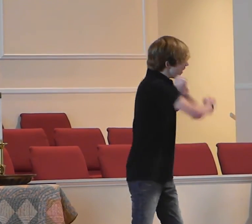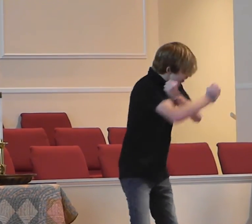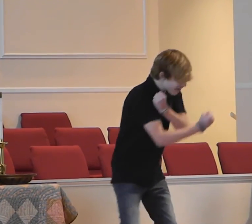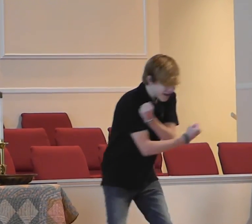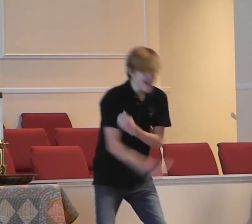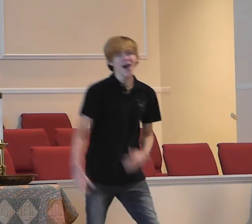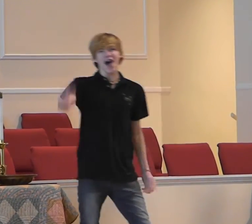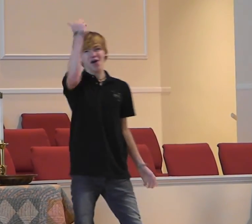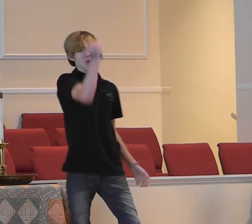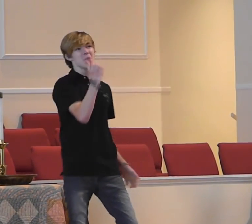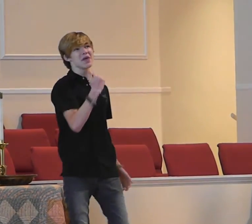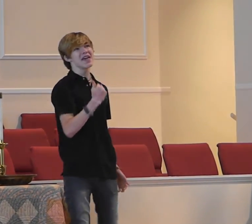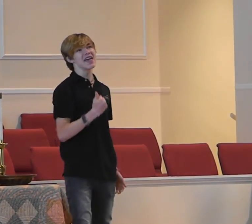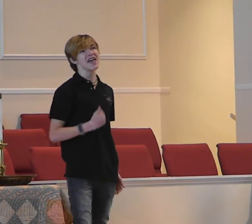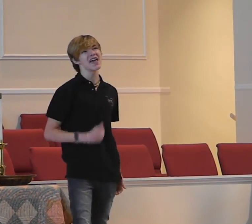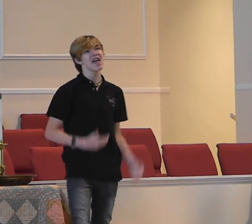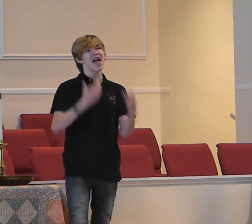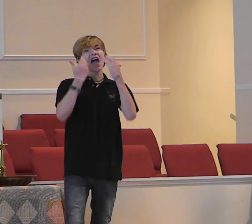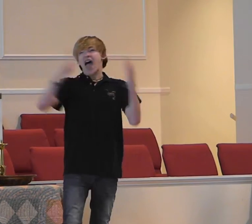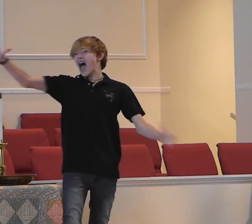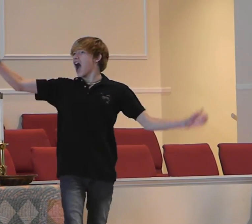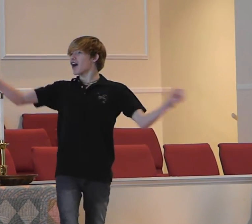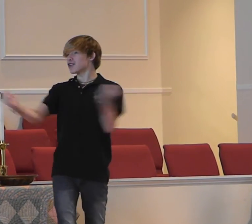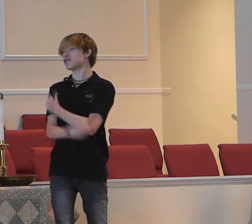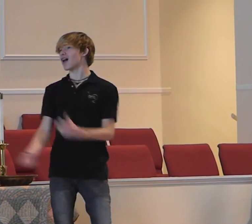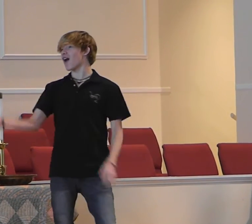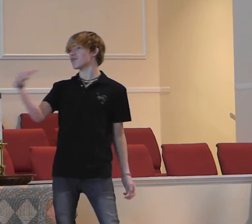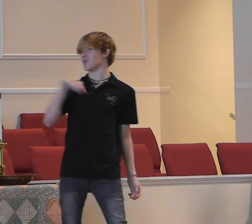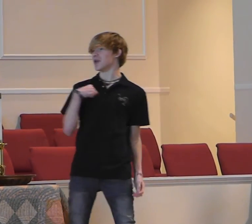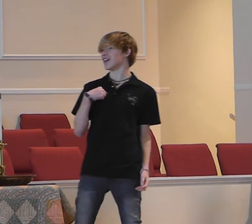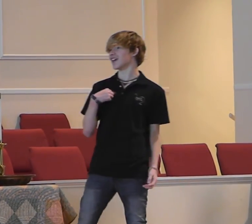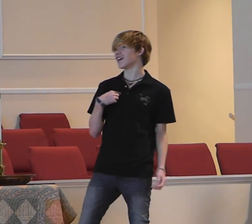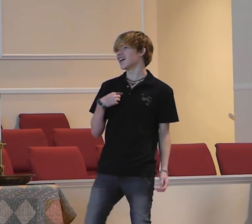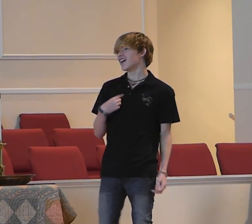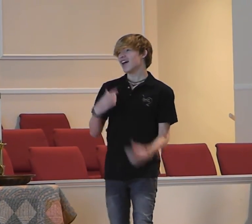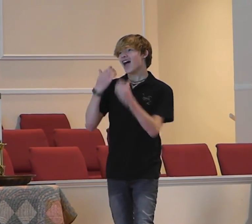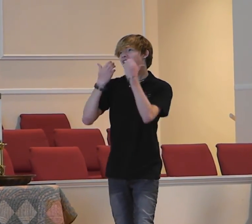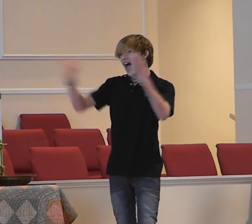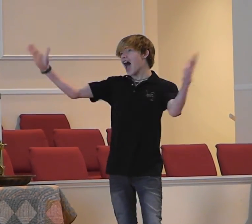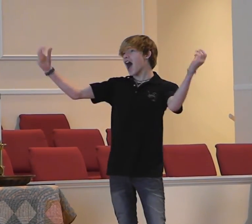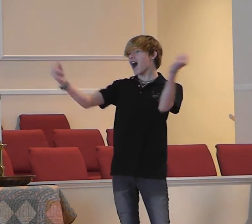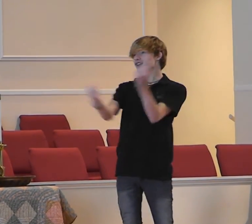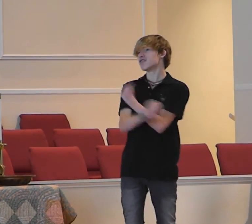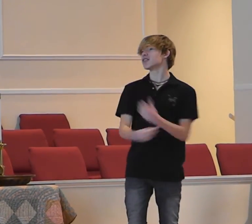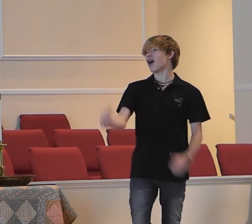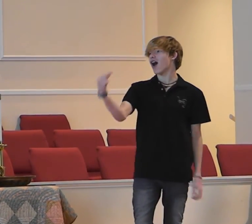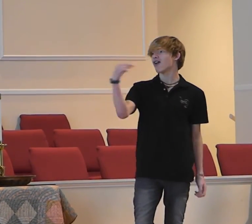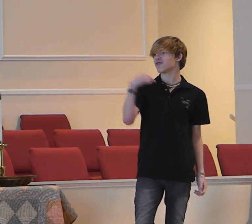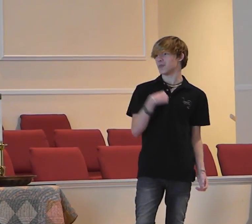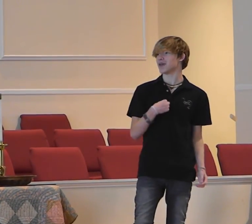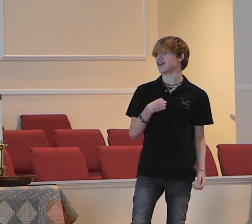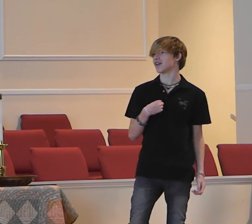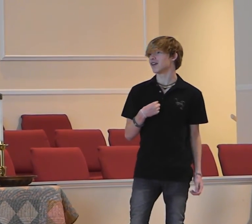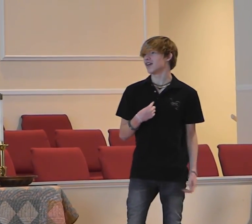me How you love me How you love me